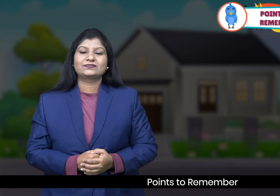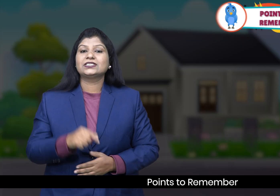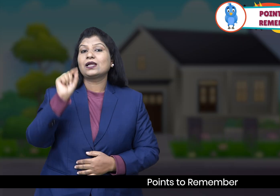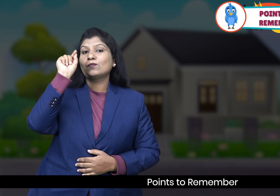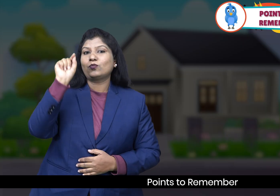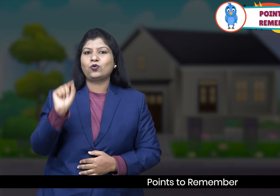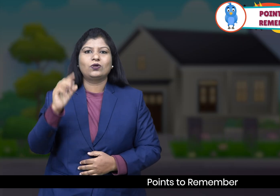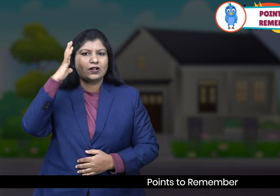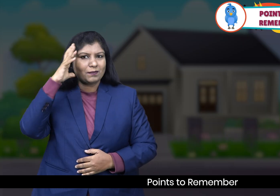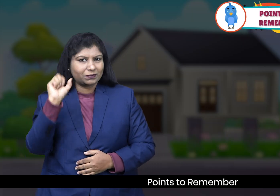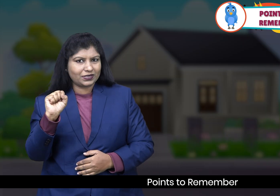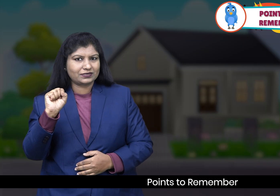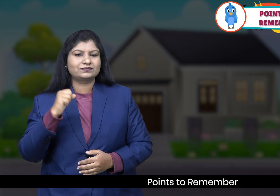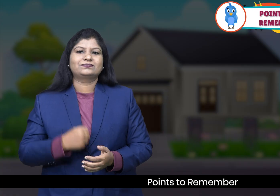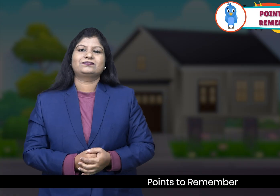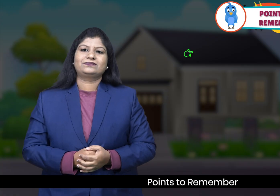Points to remember.